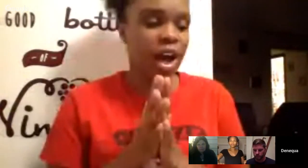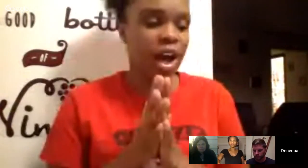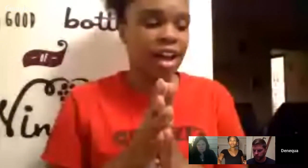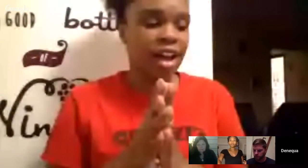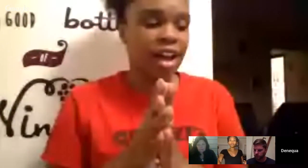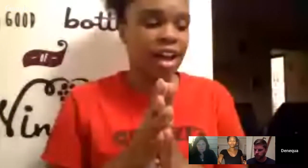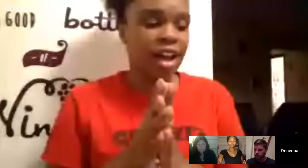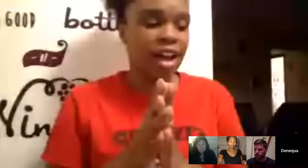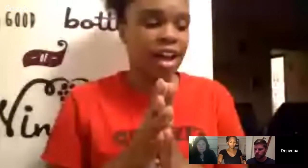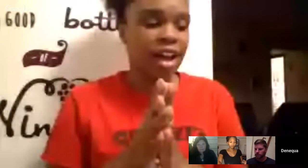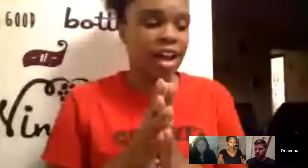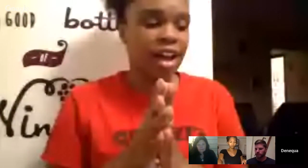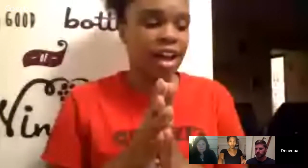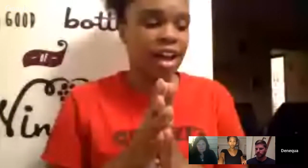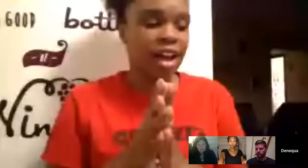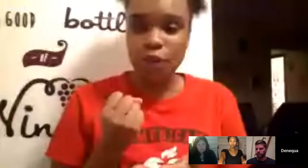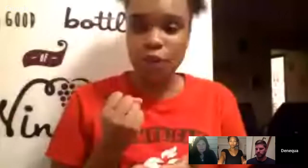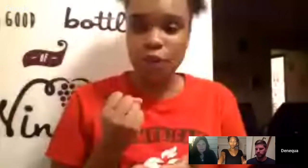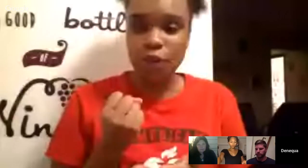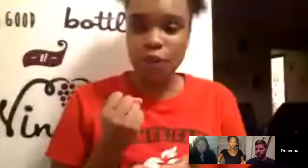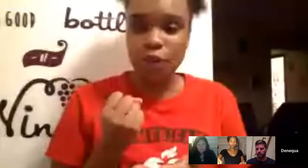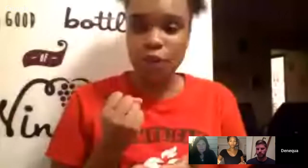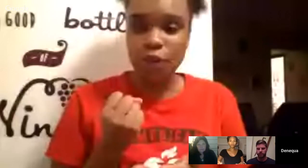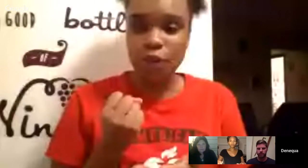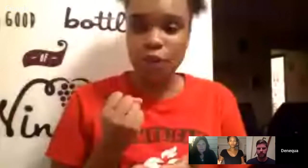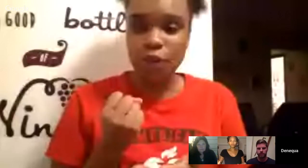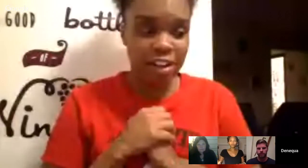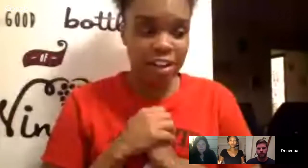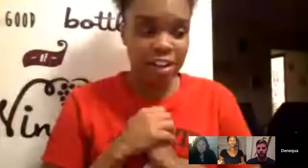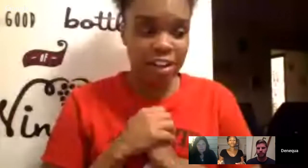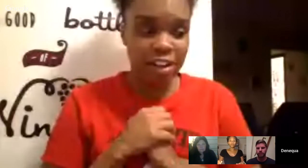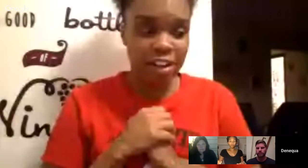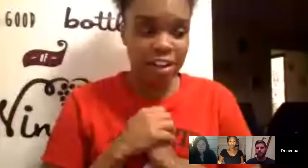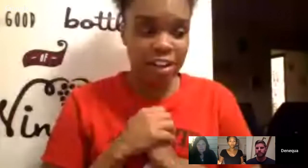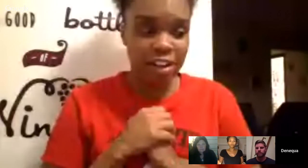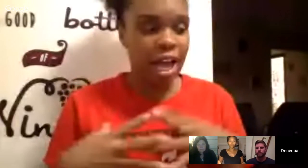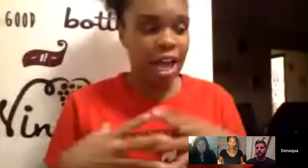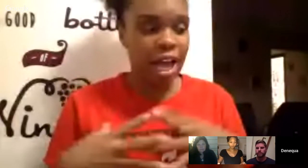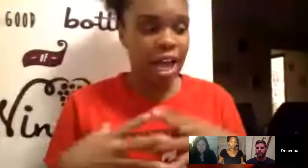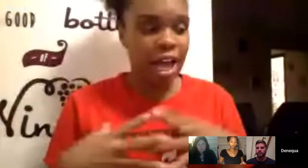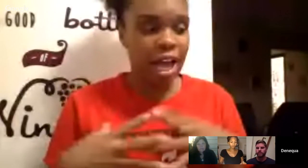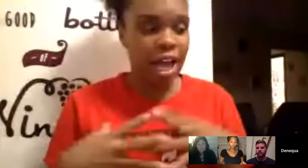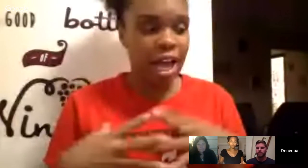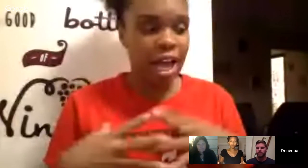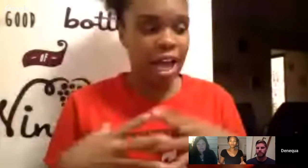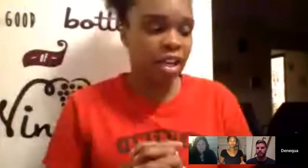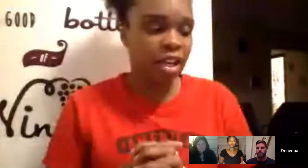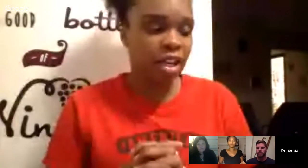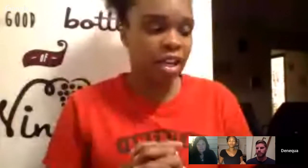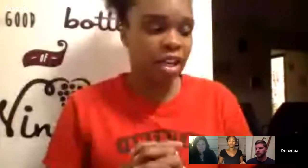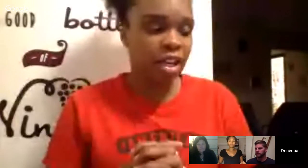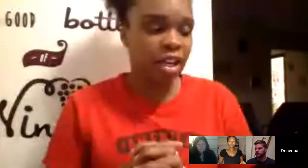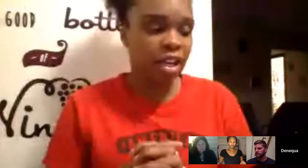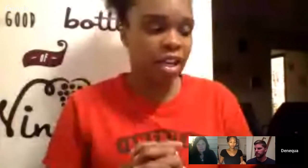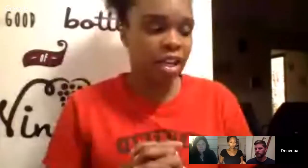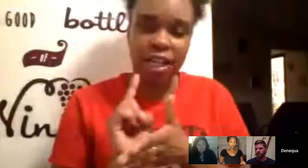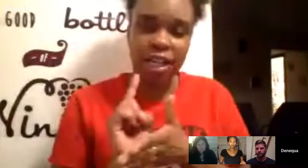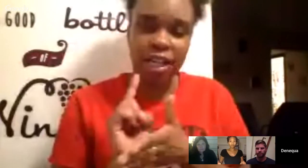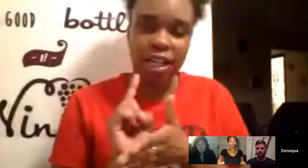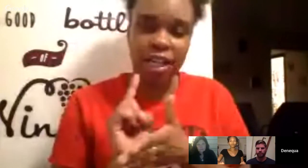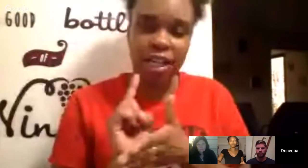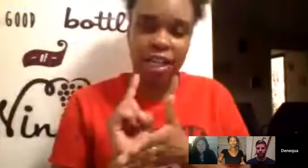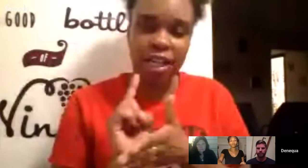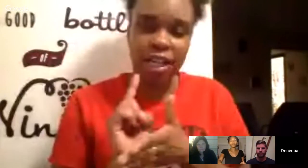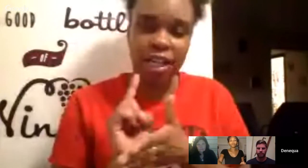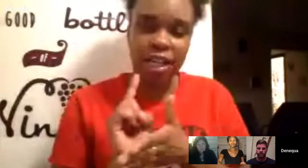So I honestly don't use this sign enough or even a lot. And you gave the example, I